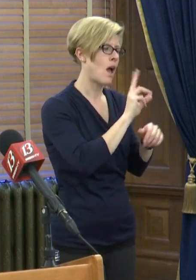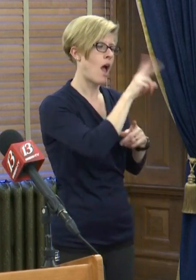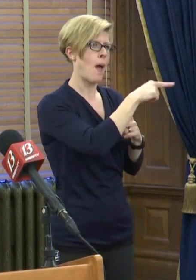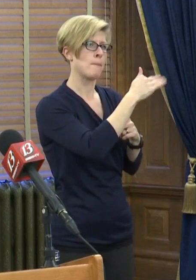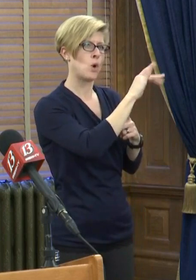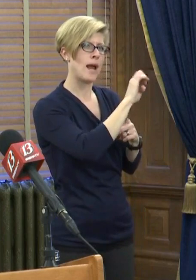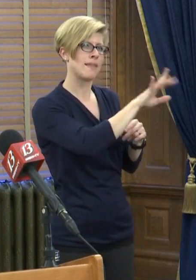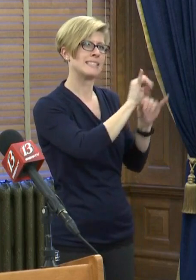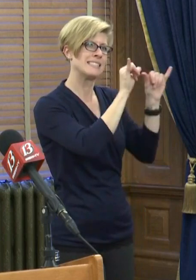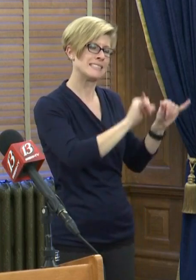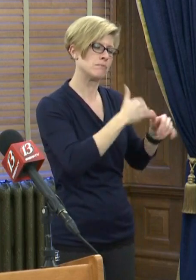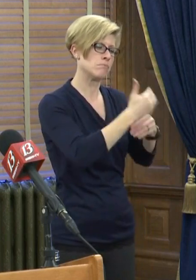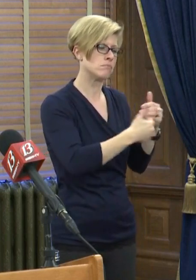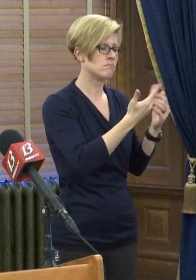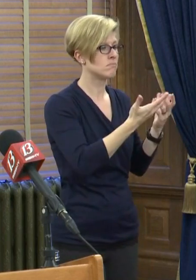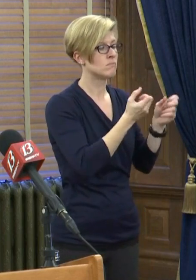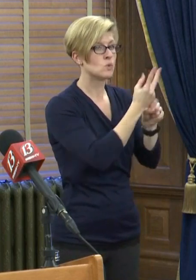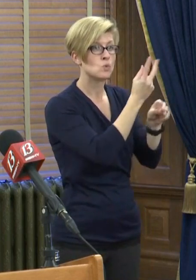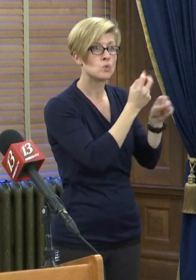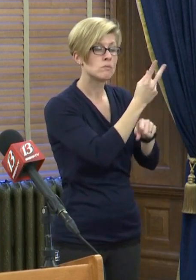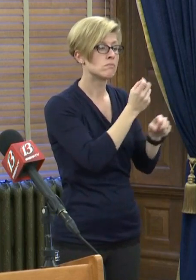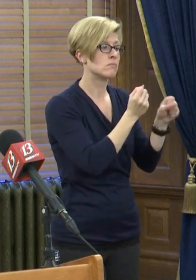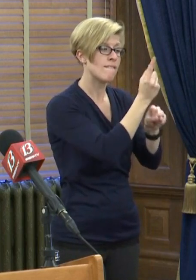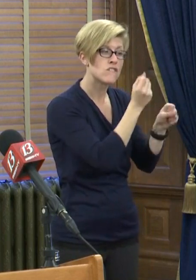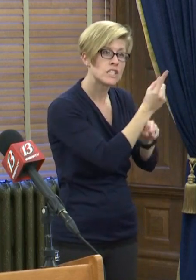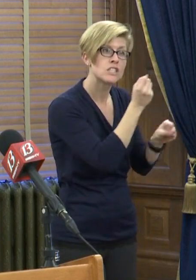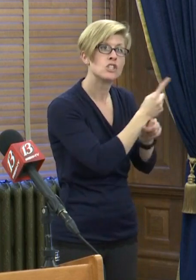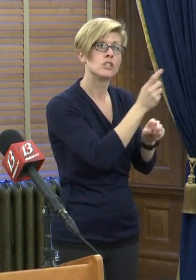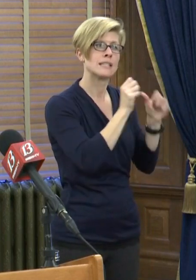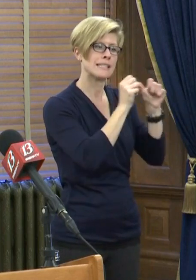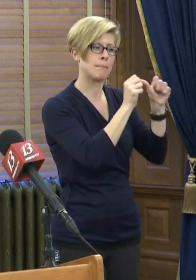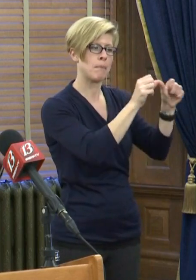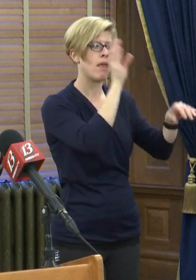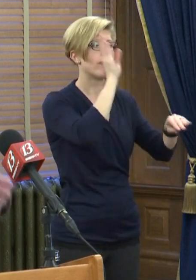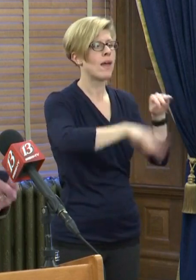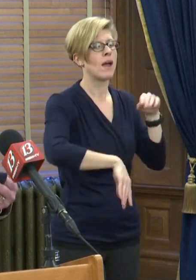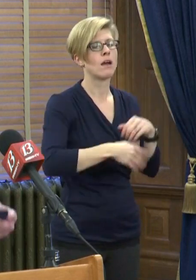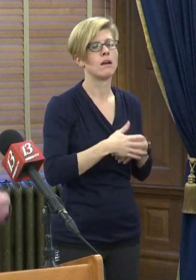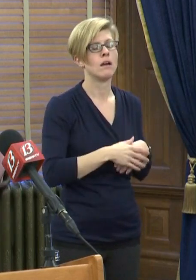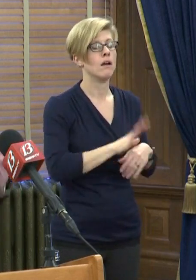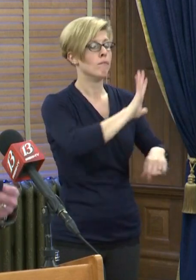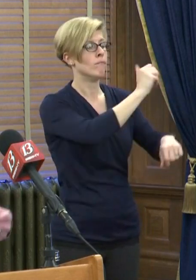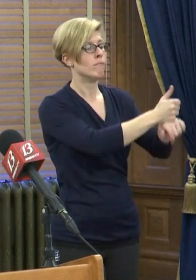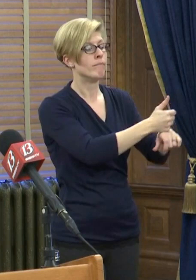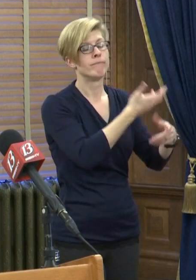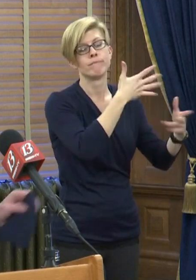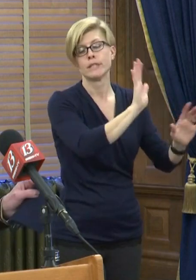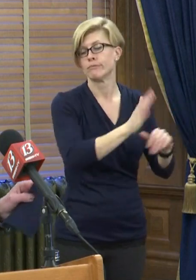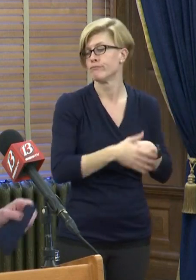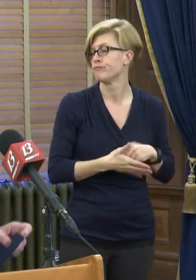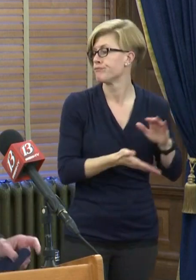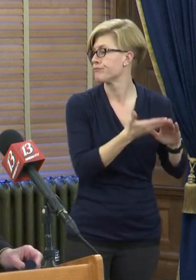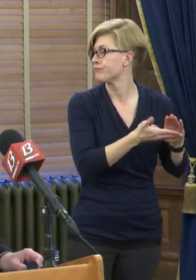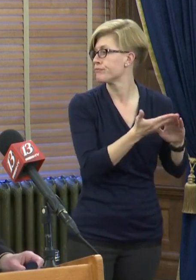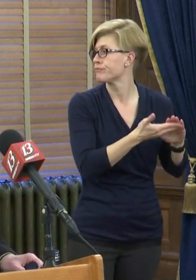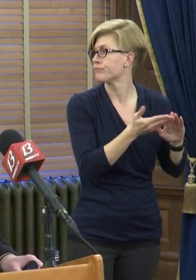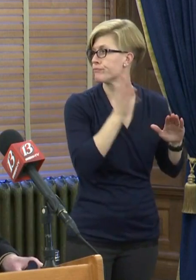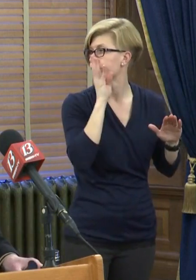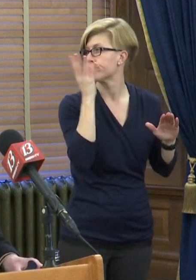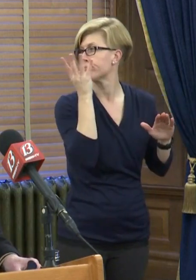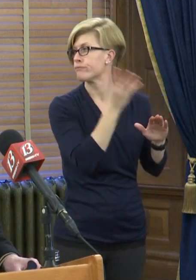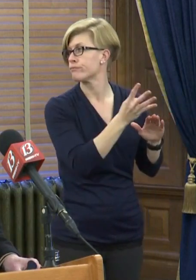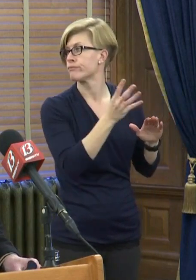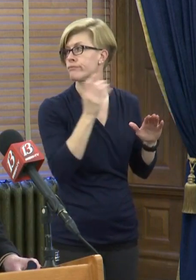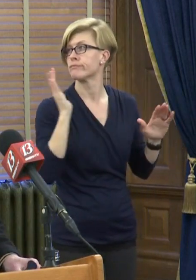a yearly or semi-annual basis as we need to, rather than put it all in, start it, and then never do